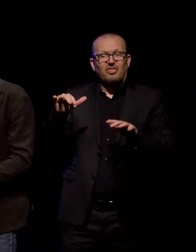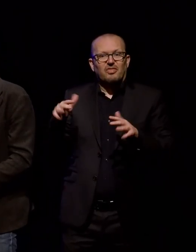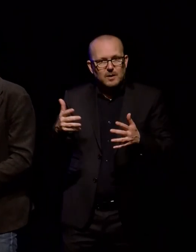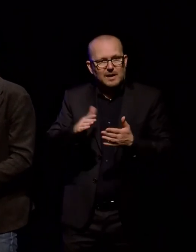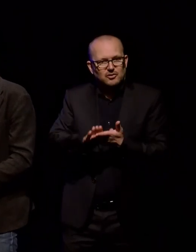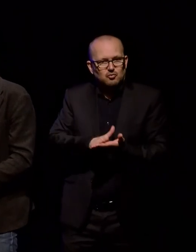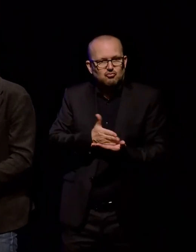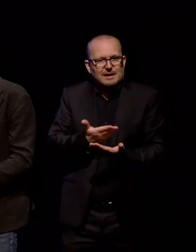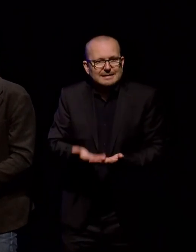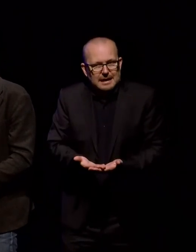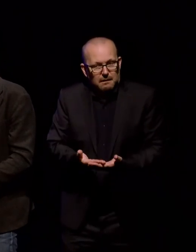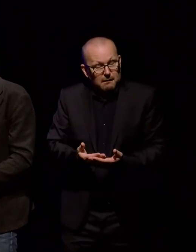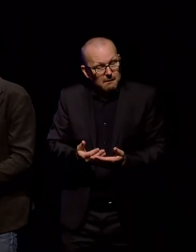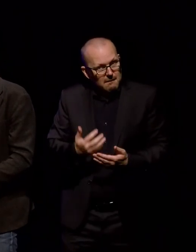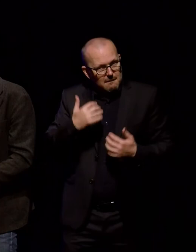but like so.